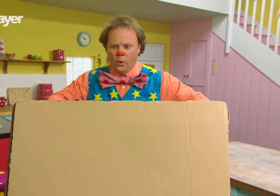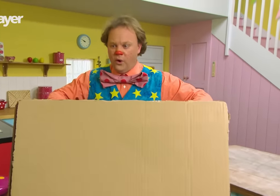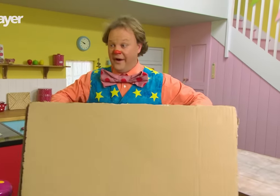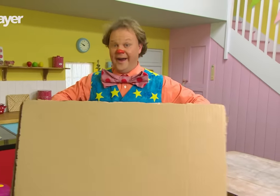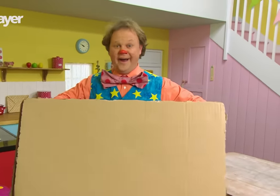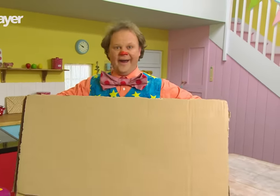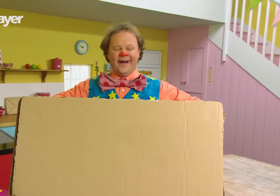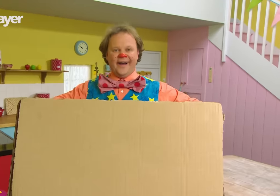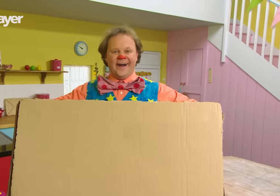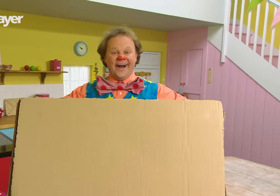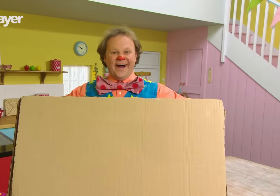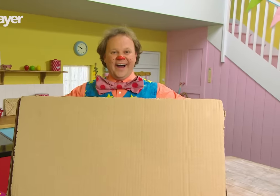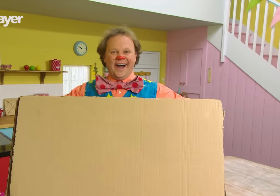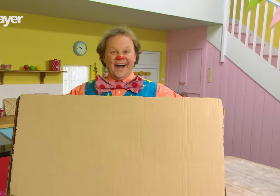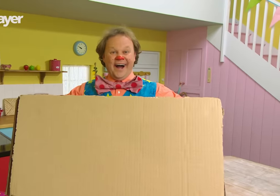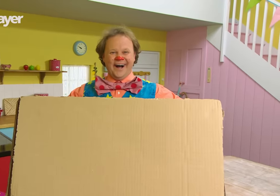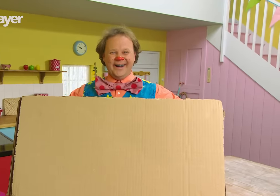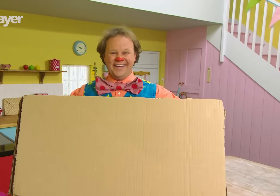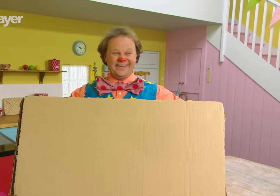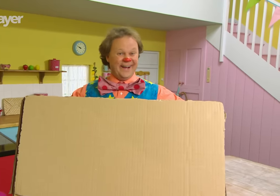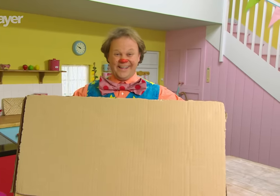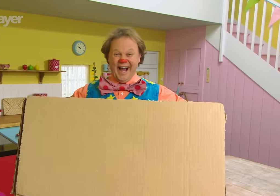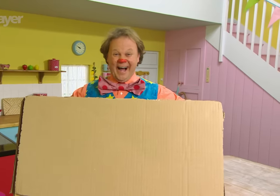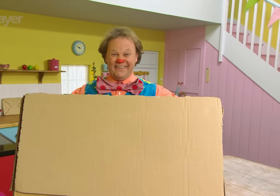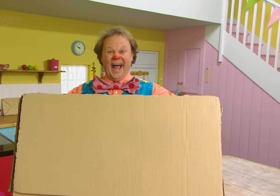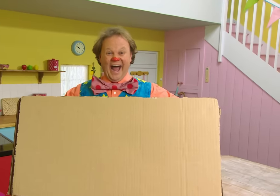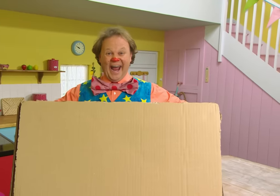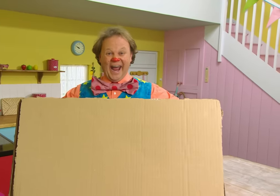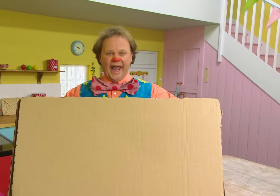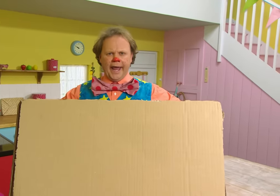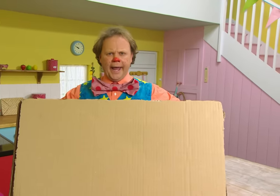You're very strong, Mr. Tumble. Oh, yes, I know.